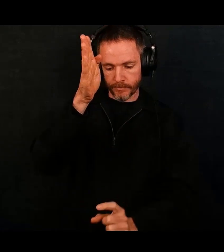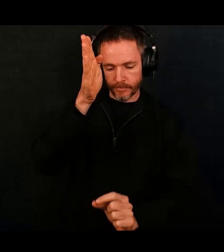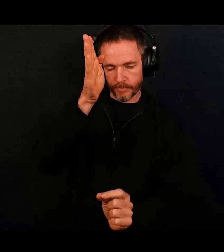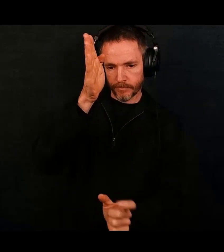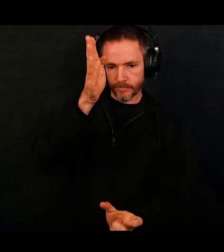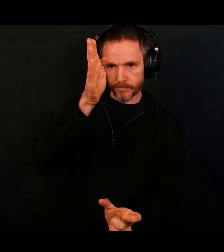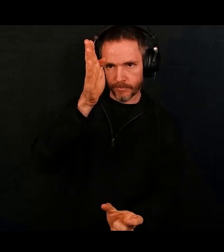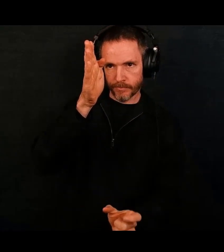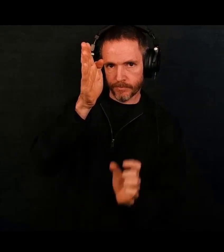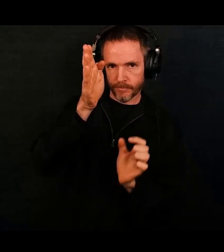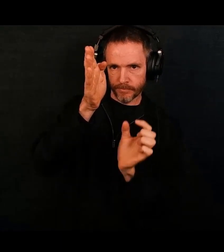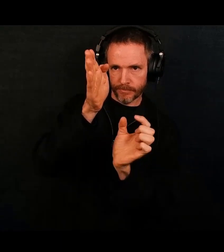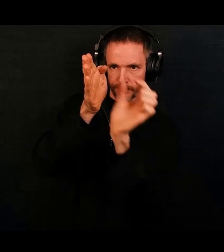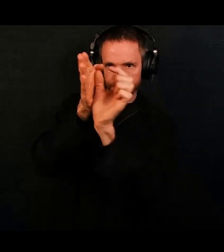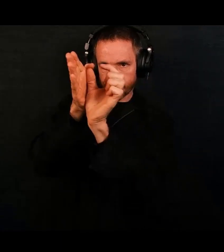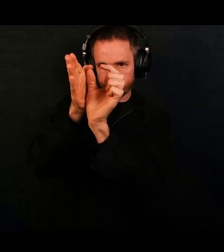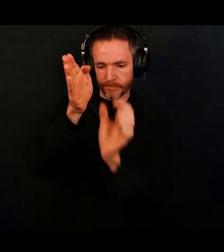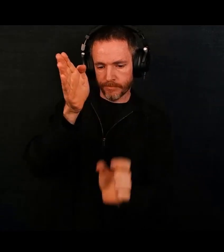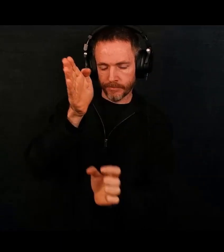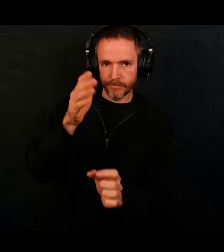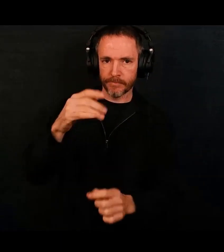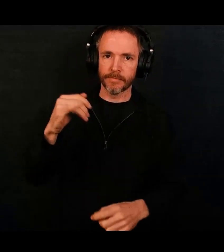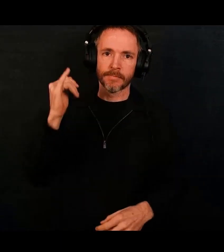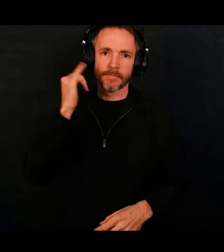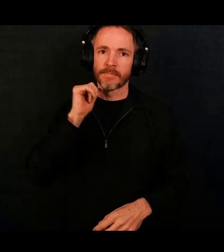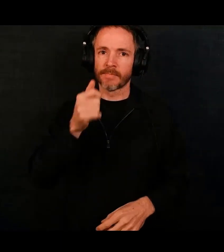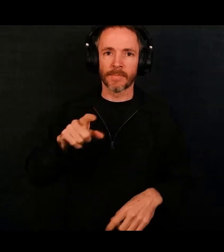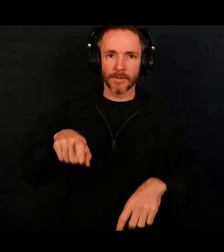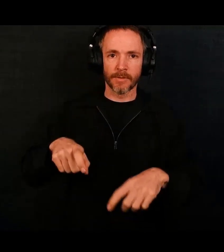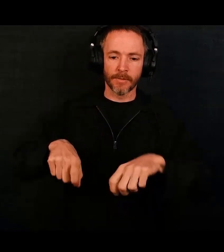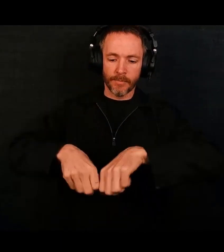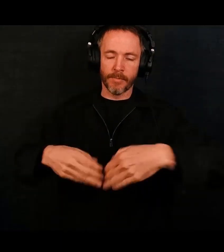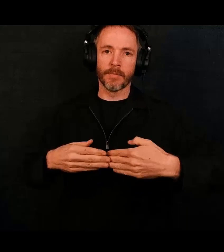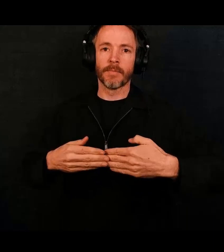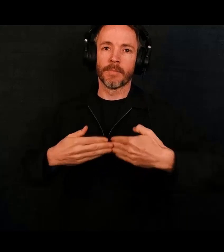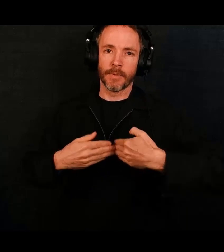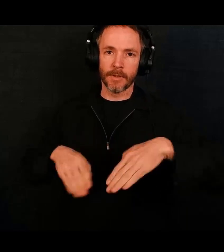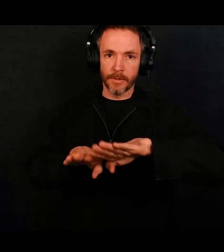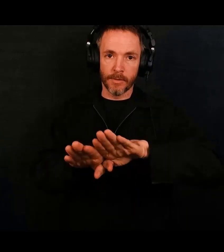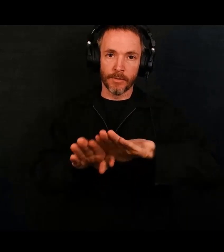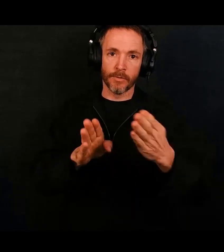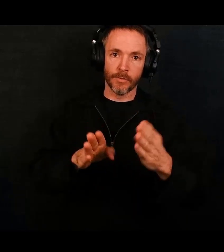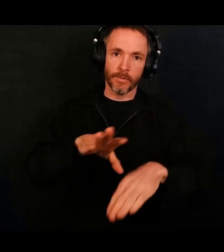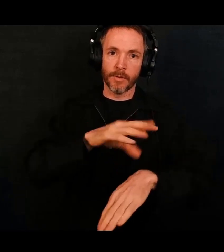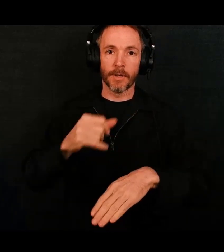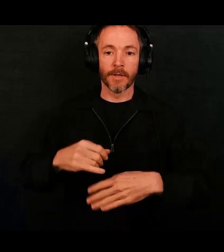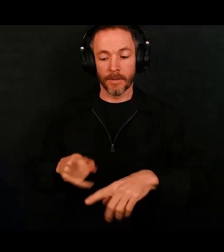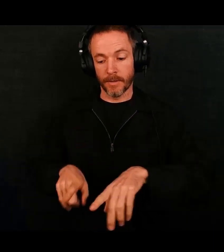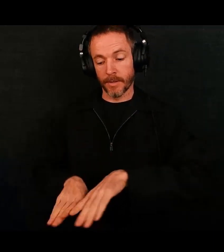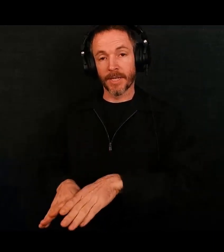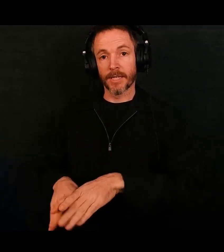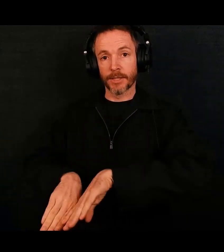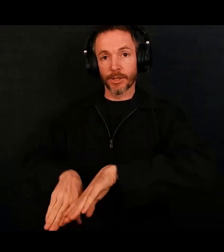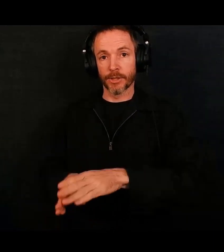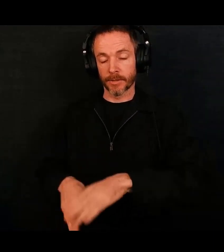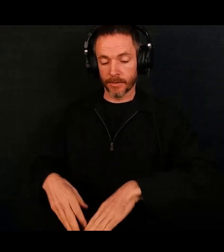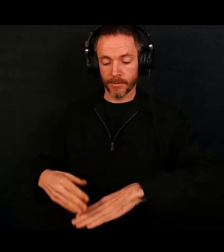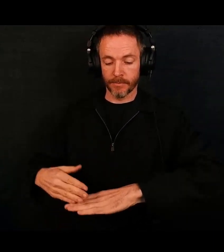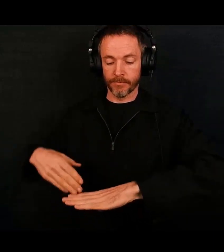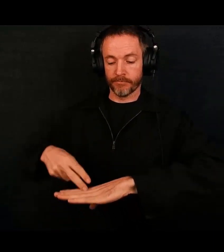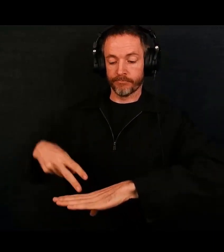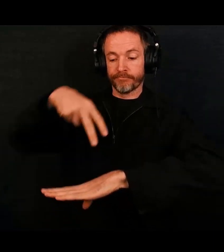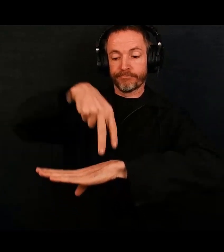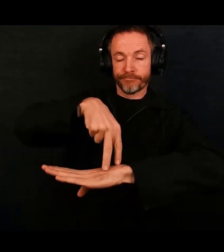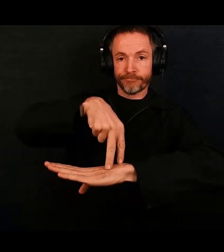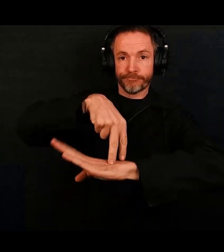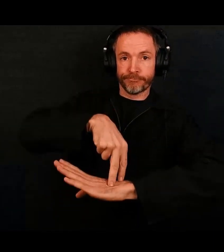because you bend it. You bend the door and you bend the hinges standing on this. And all that